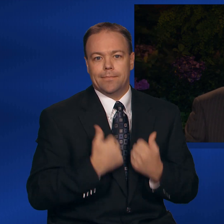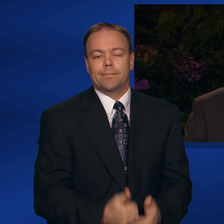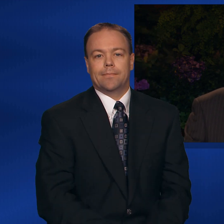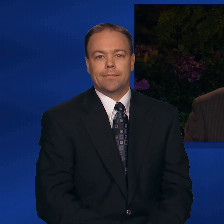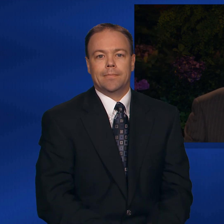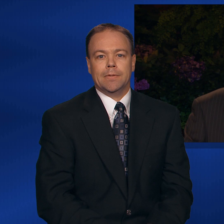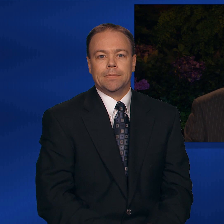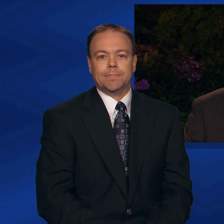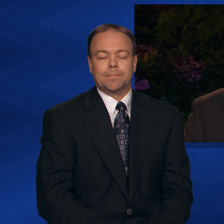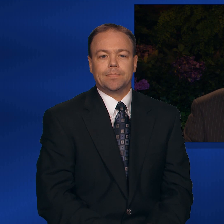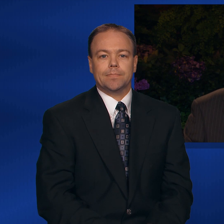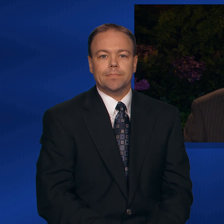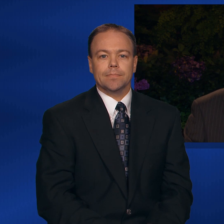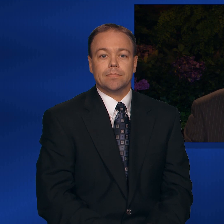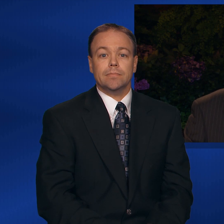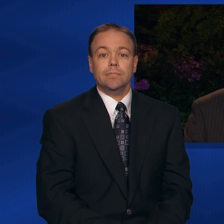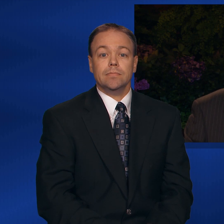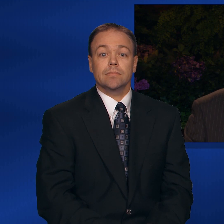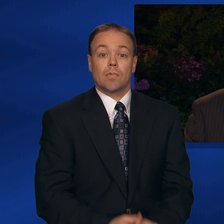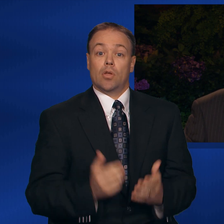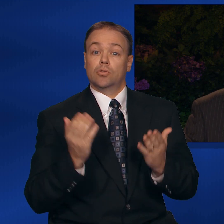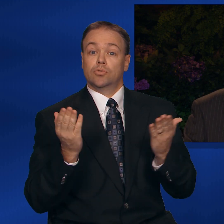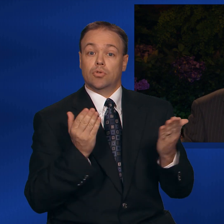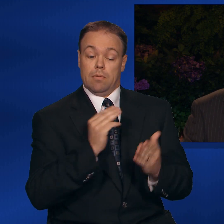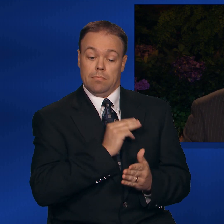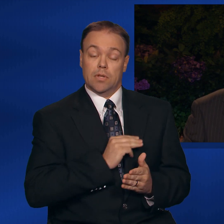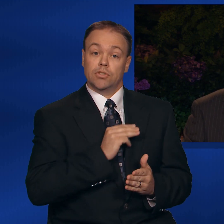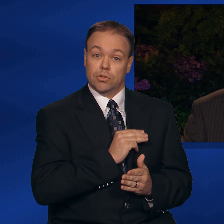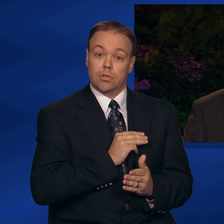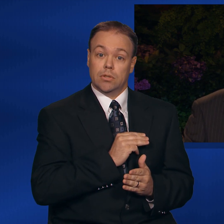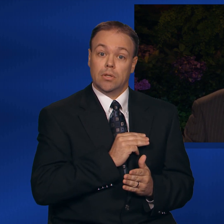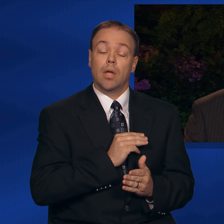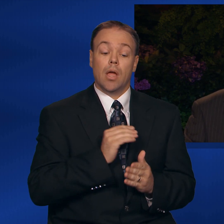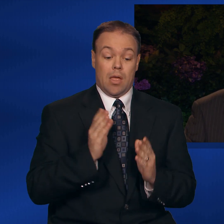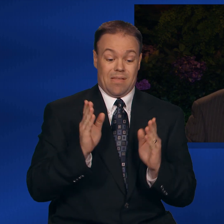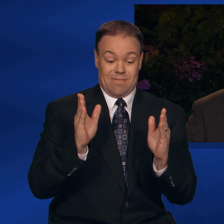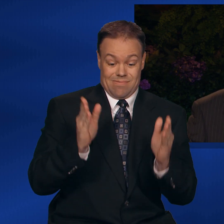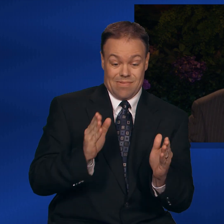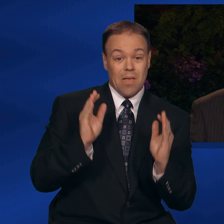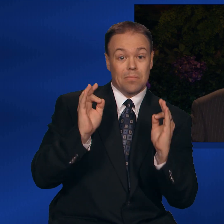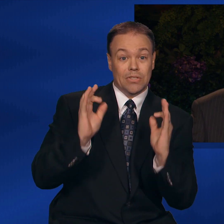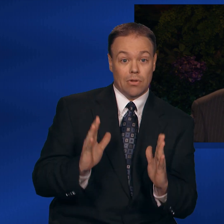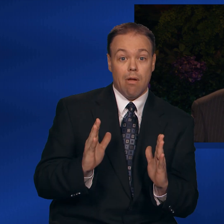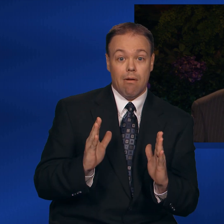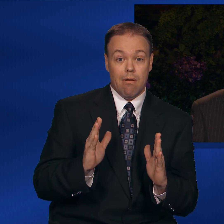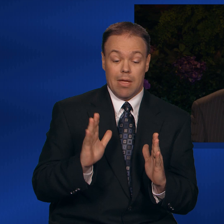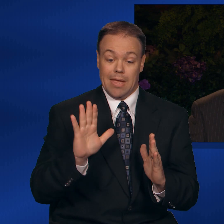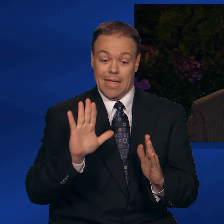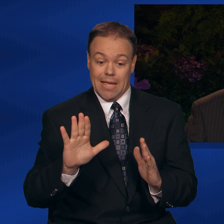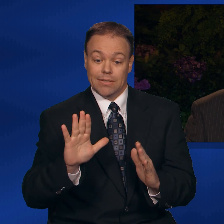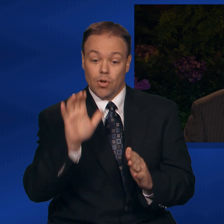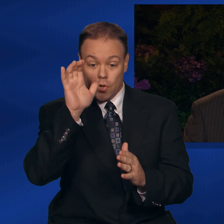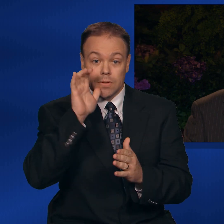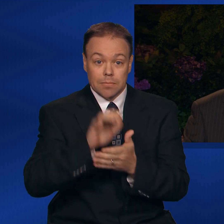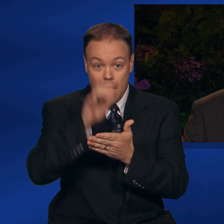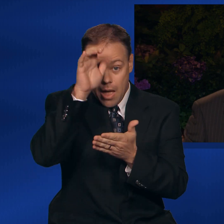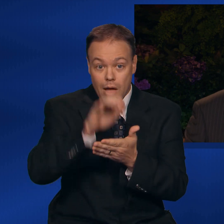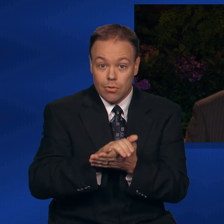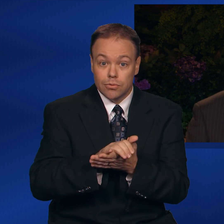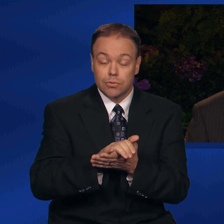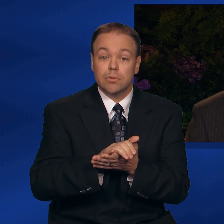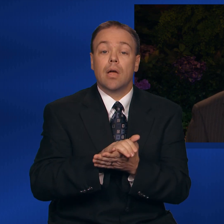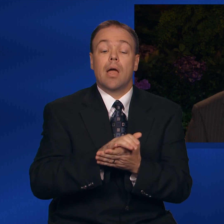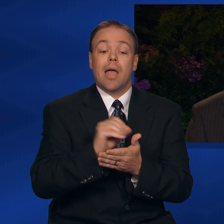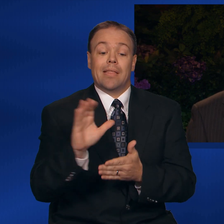The decision to serve a mission will shape the spiritual destiny of the missionary, his or her spouse,